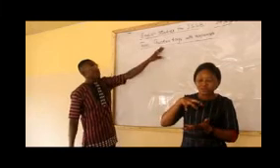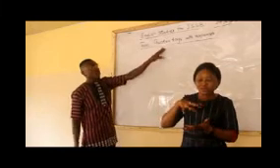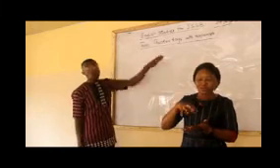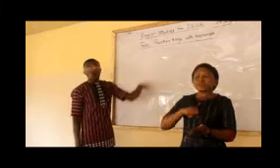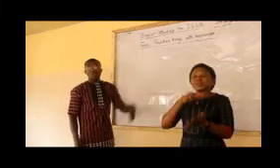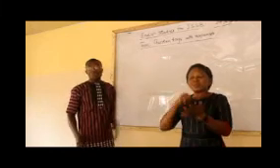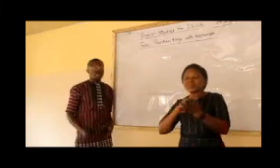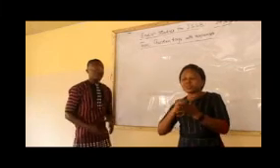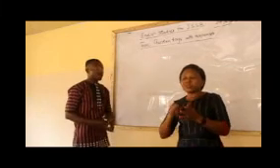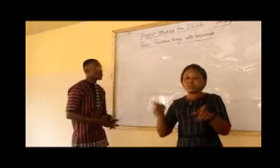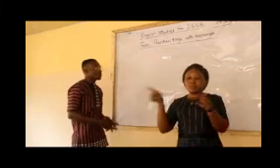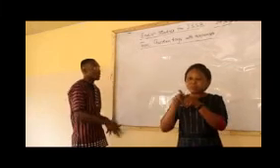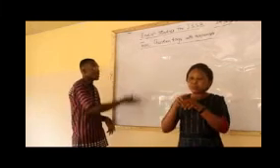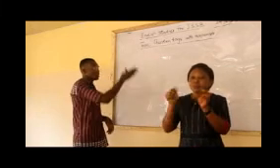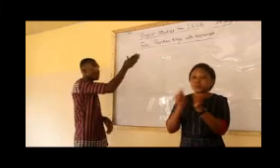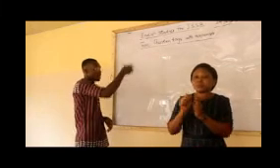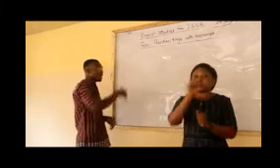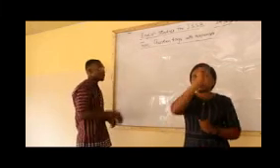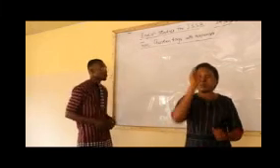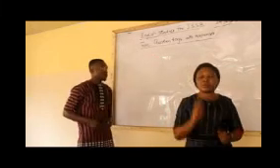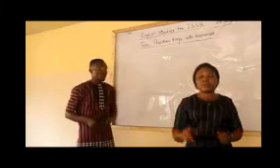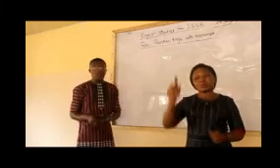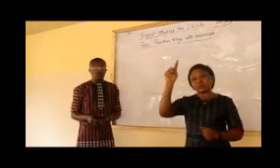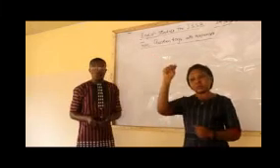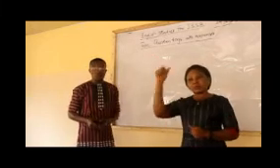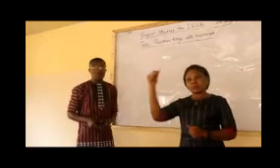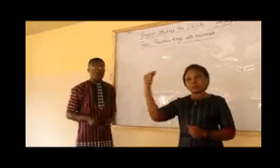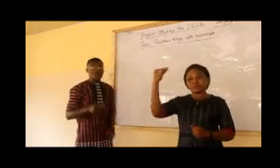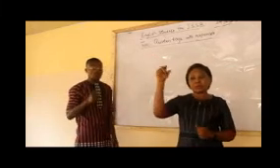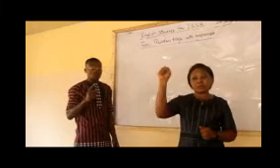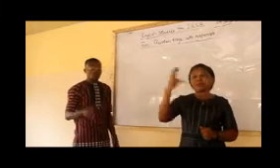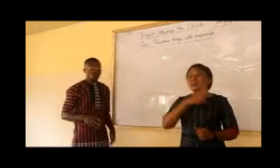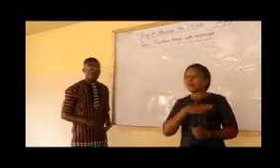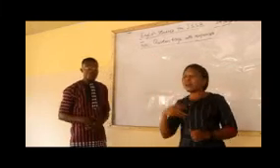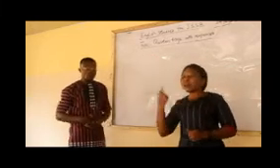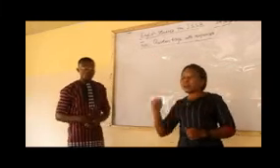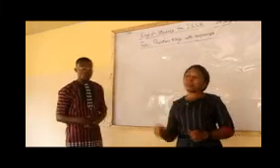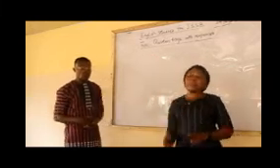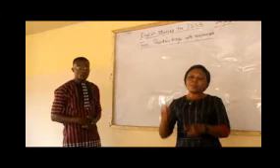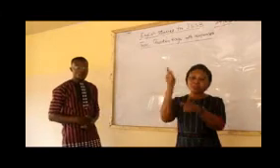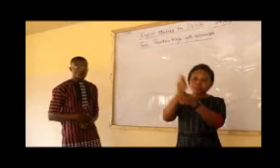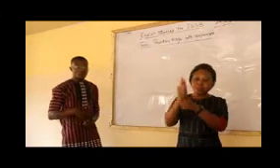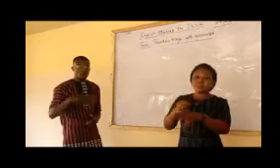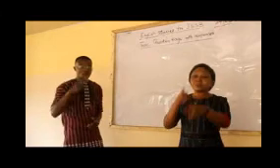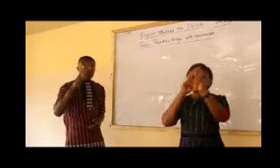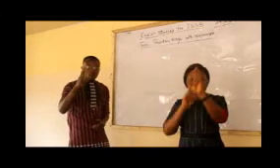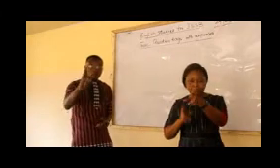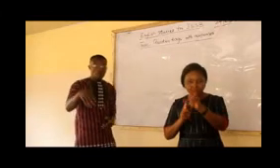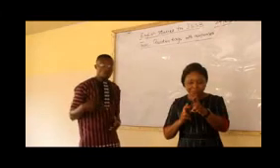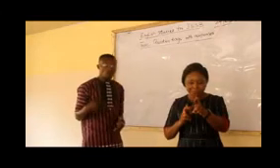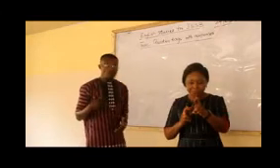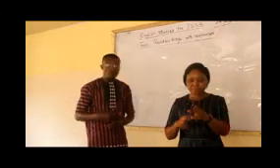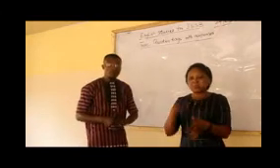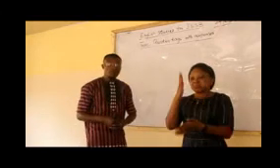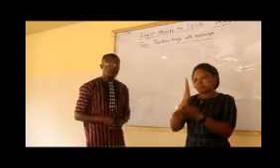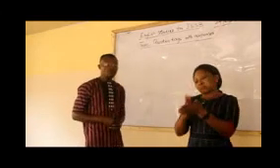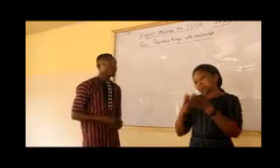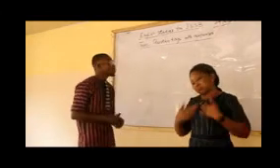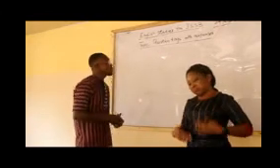it is the same with question tags and their appropriate responses. Some people, you may not be among